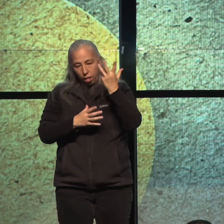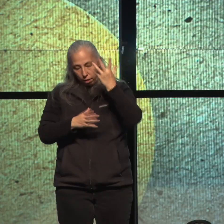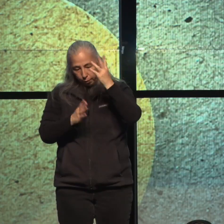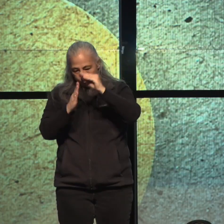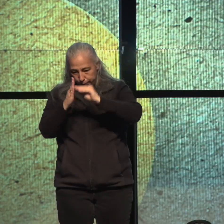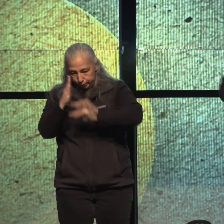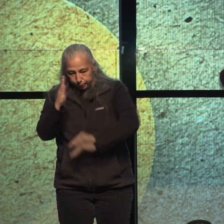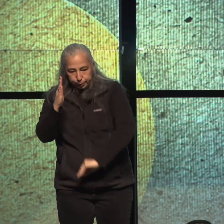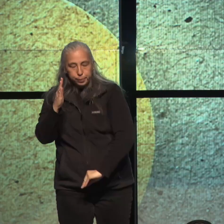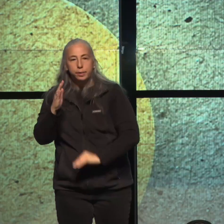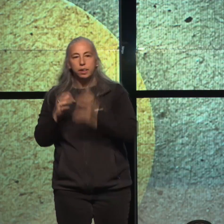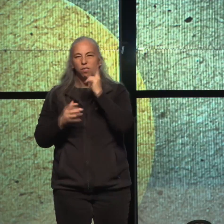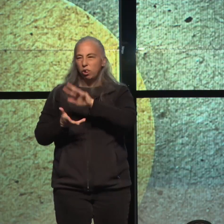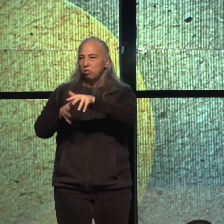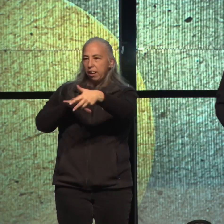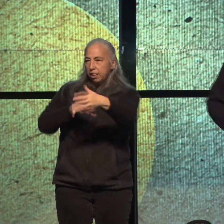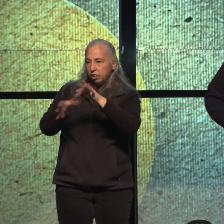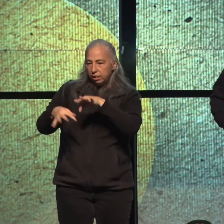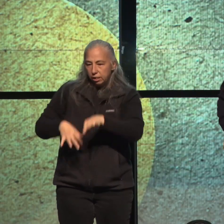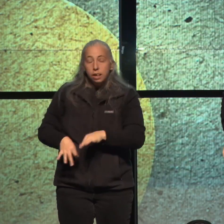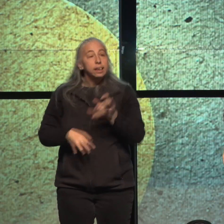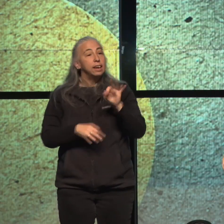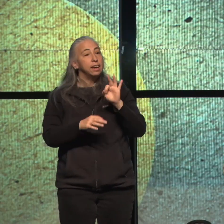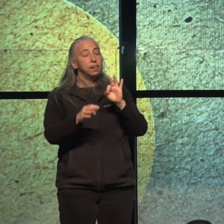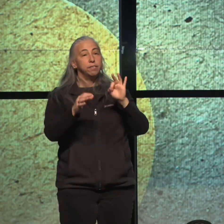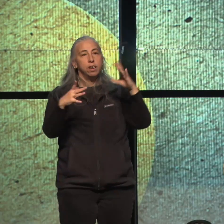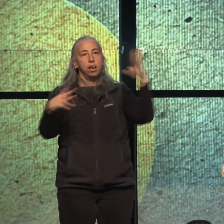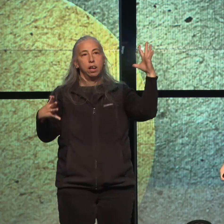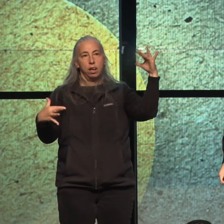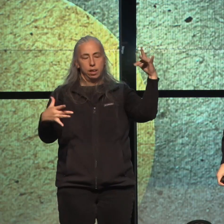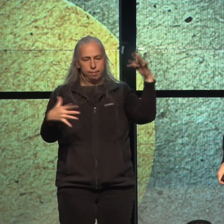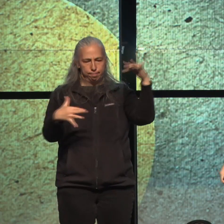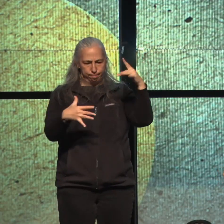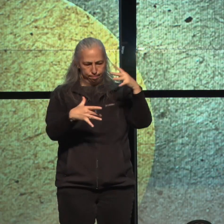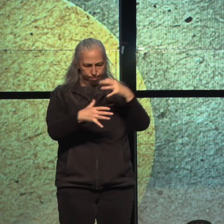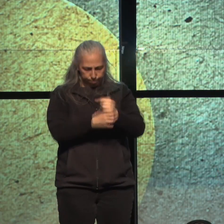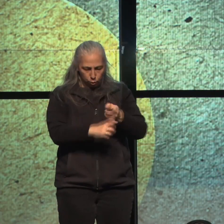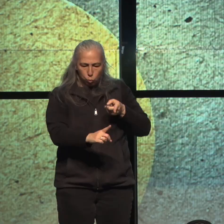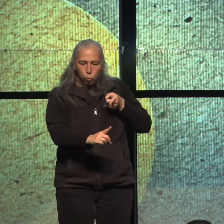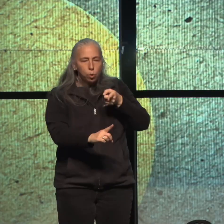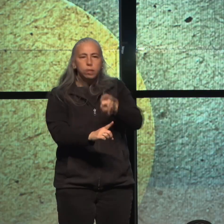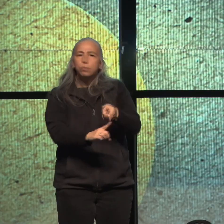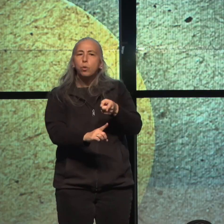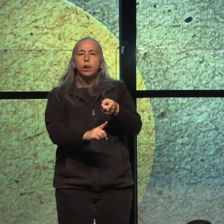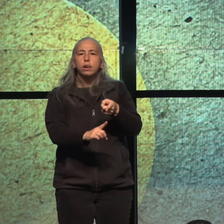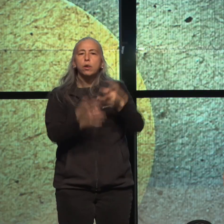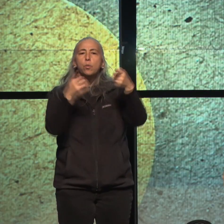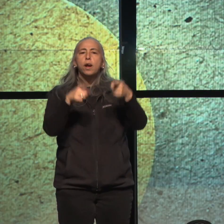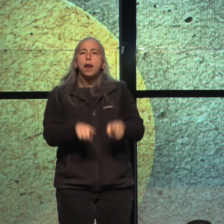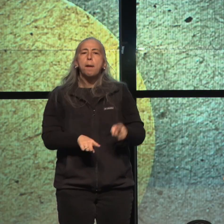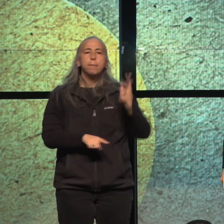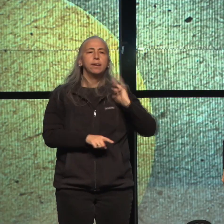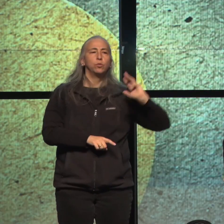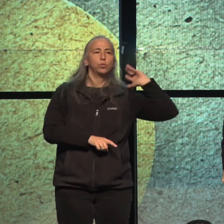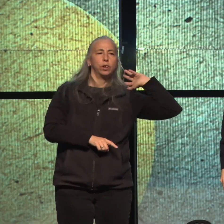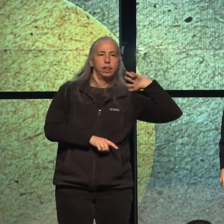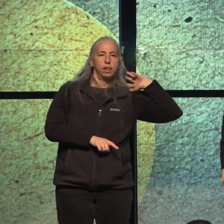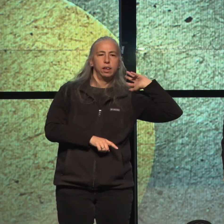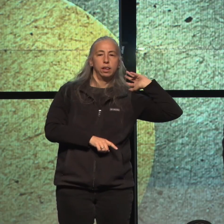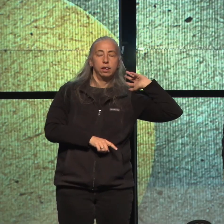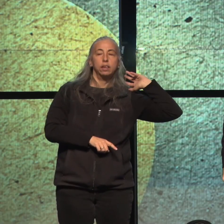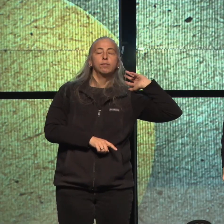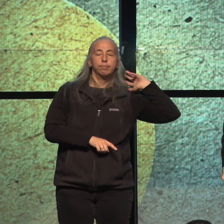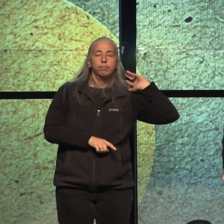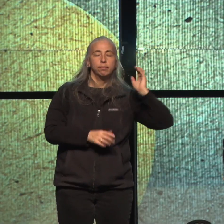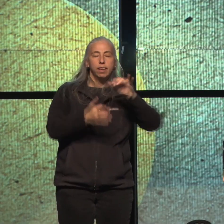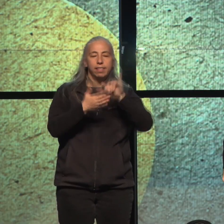all the language, but if you just distill it down, what happened, historically speaking, that's what happened.